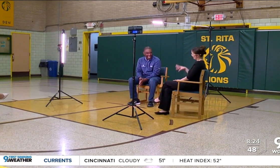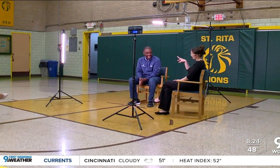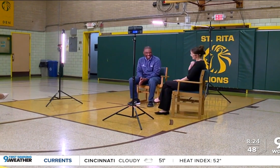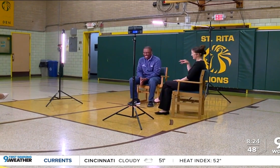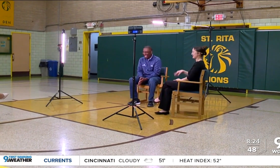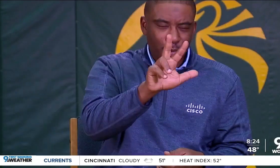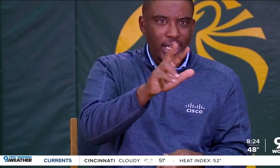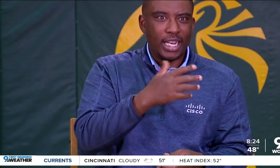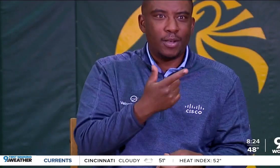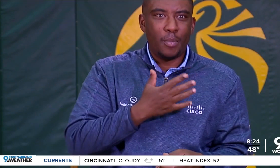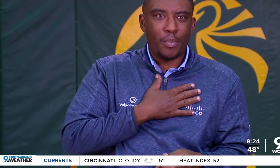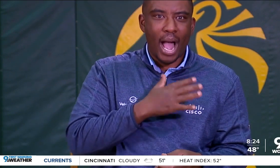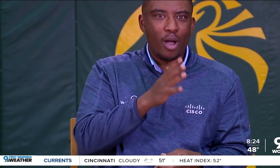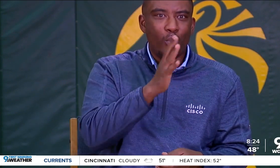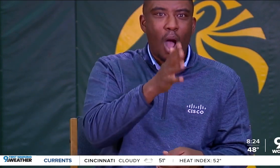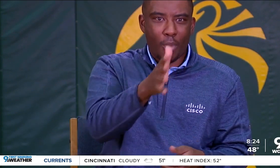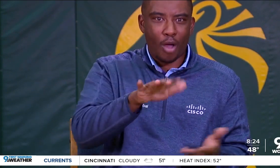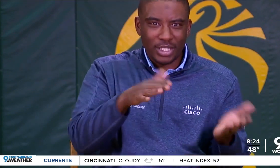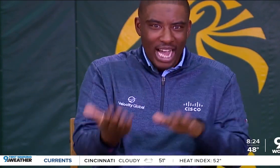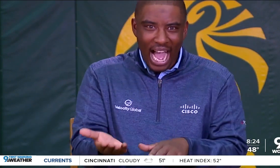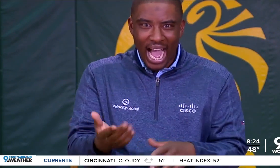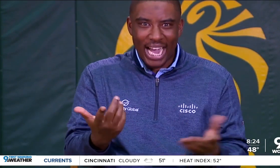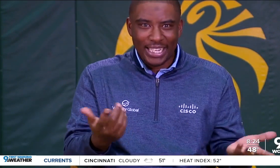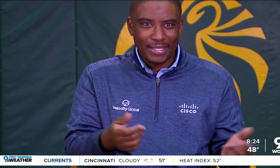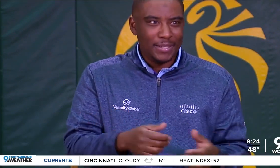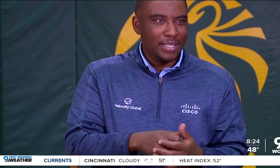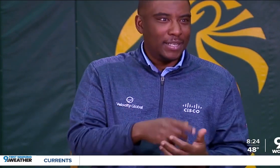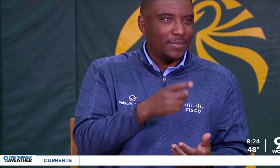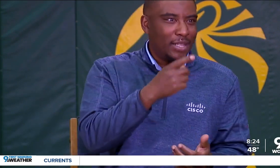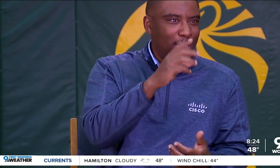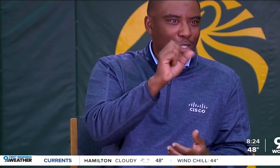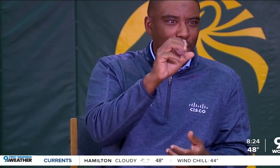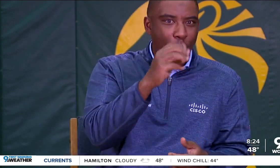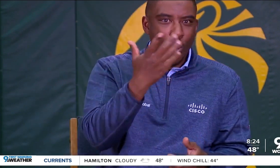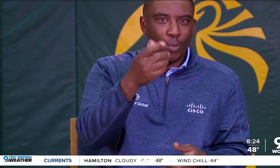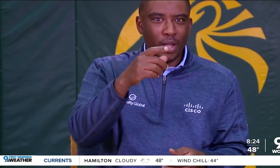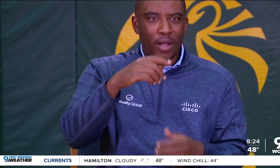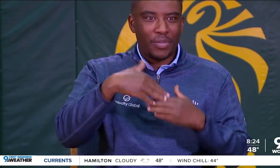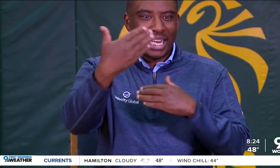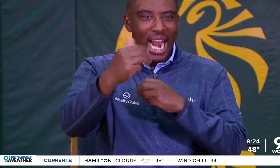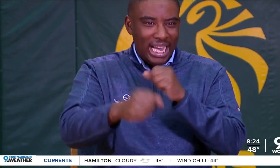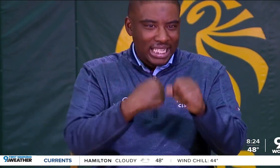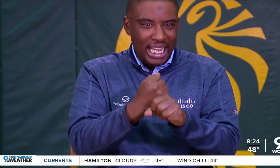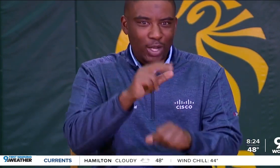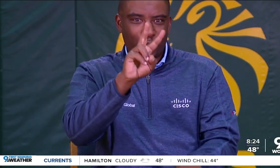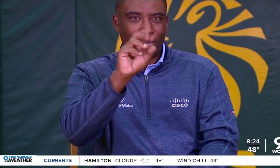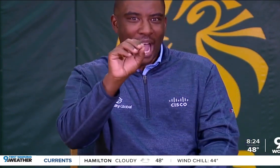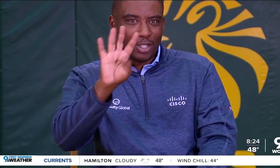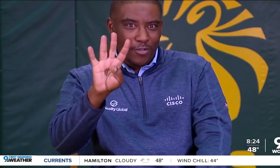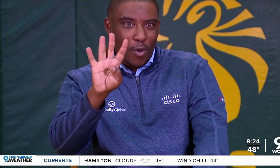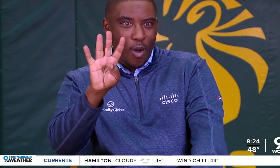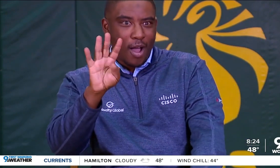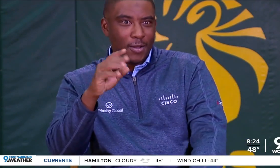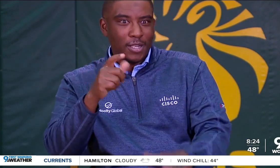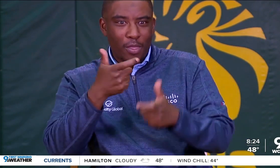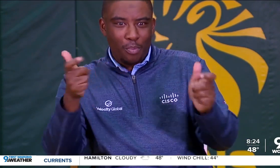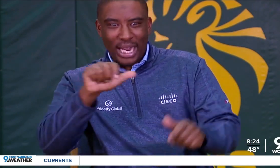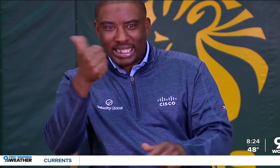college. 2003, my grandmother passed away. So the next year, in 2004,